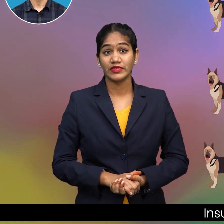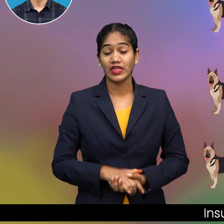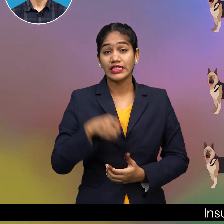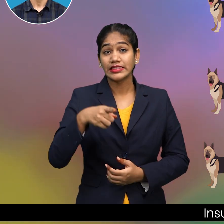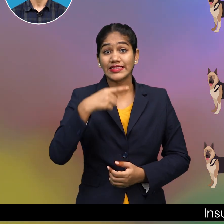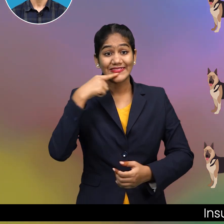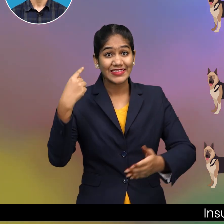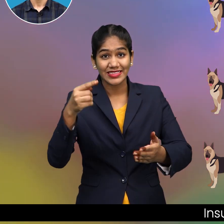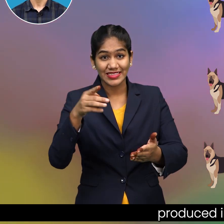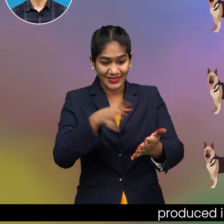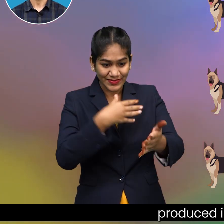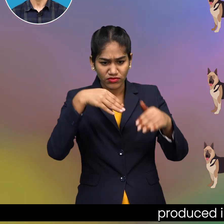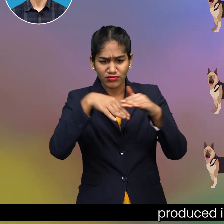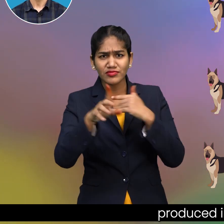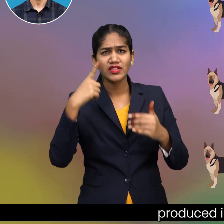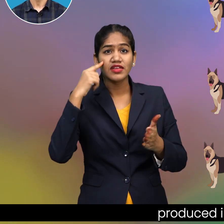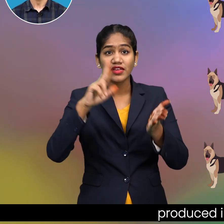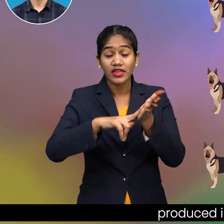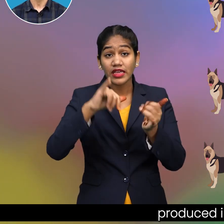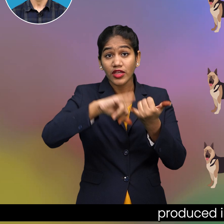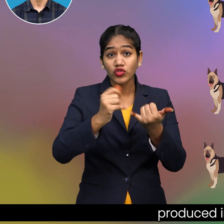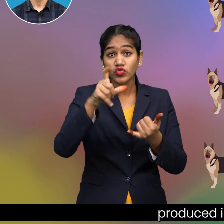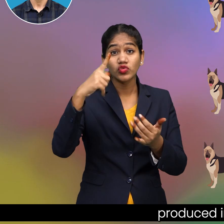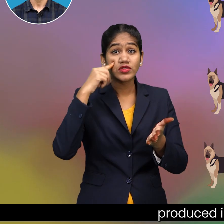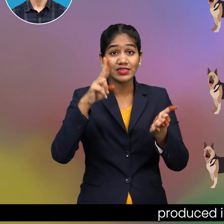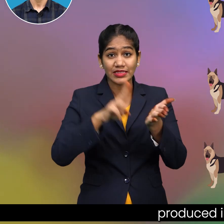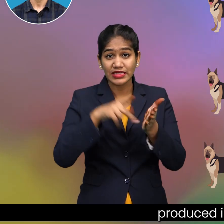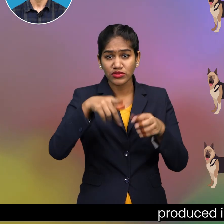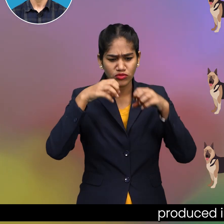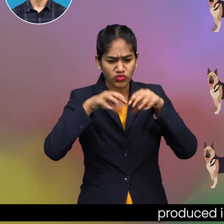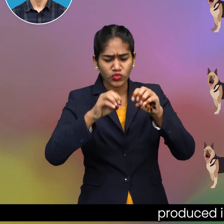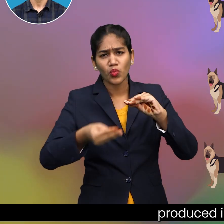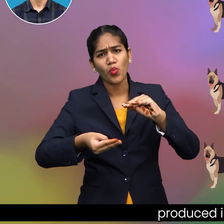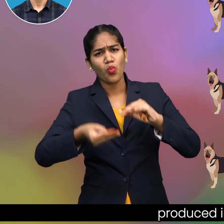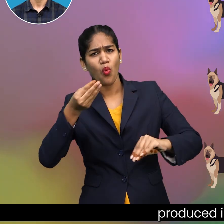Insulin is now produced in large quantities